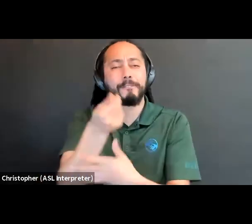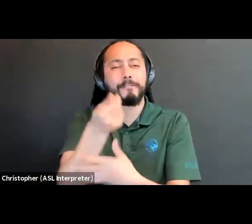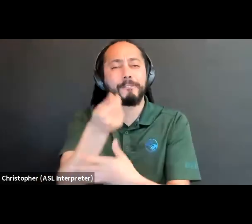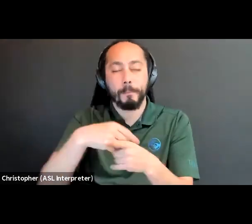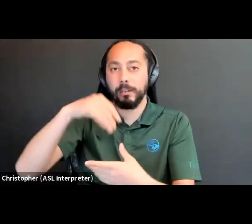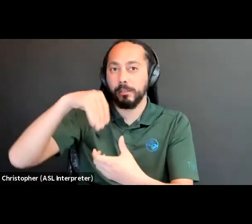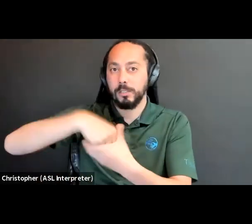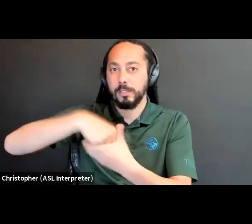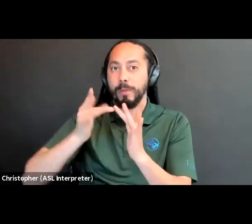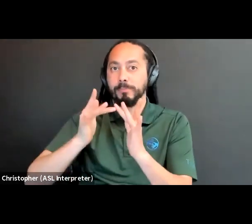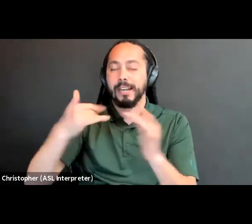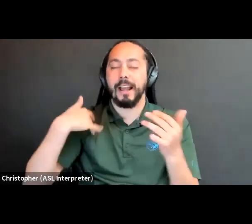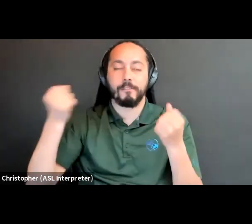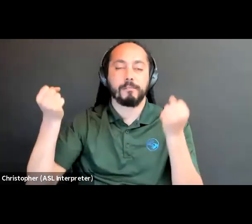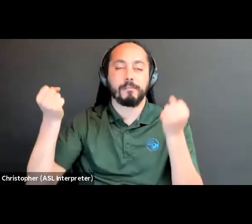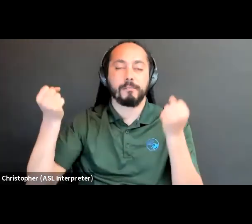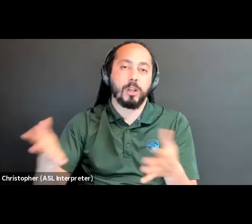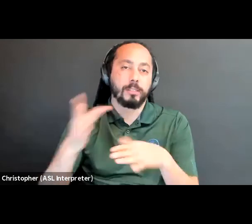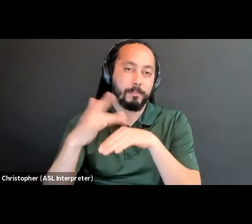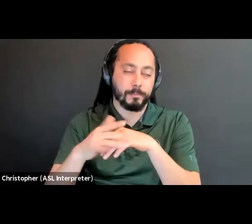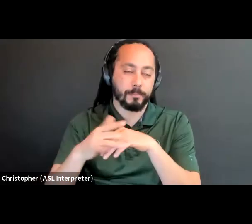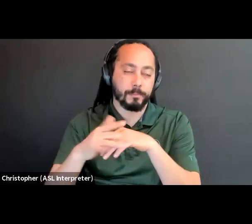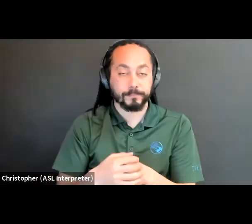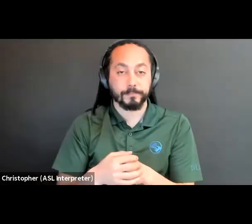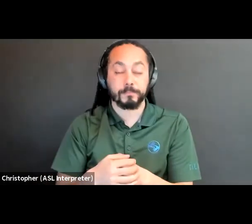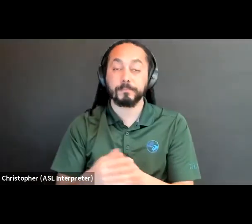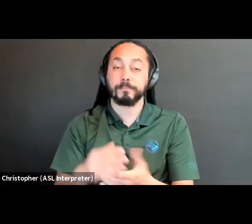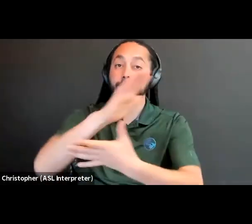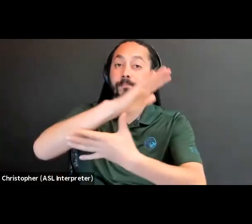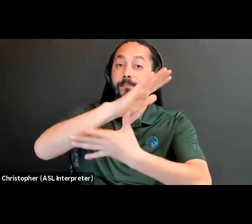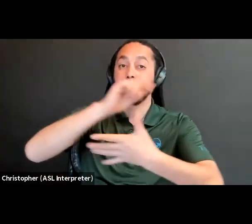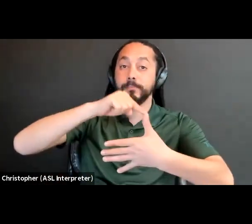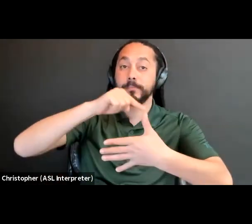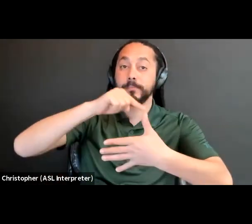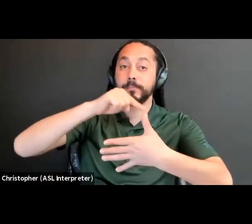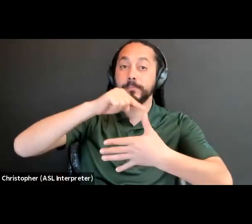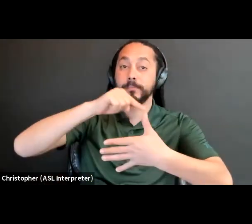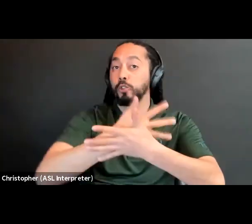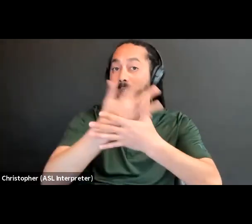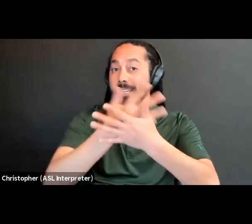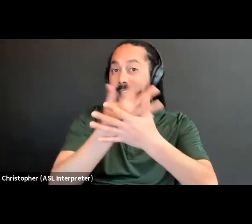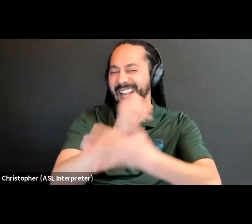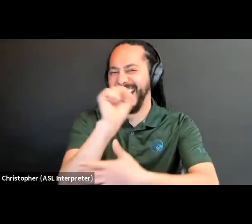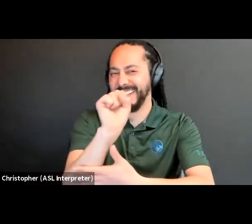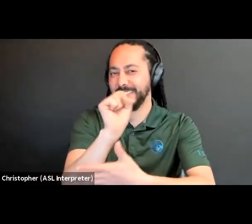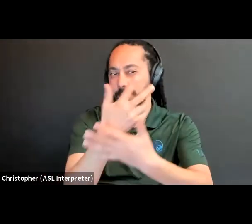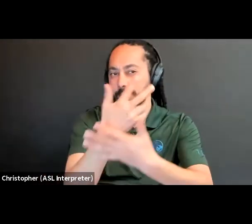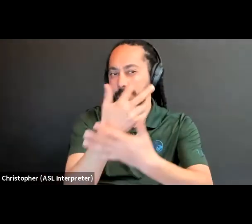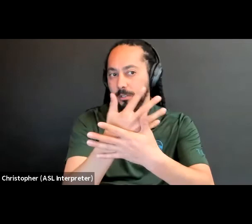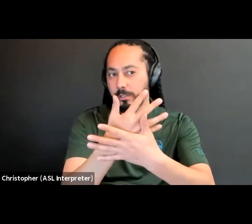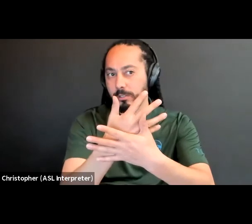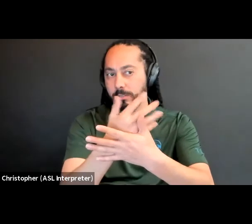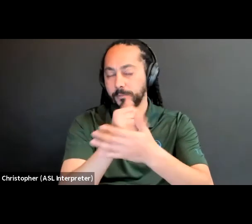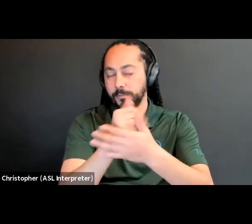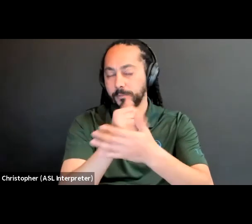website. So screening, the first little piece of this approach is what we're gonna